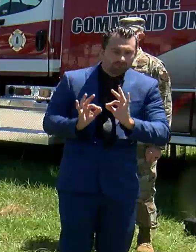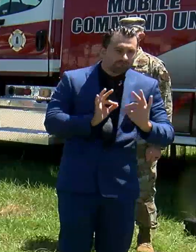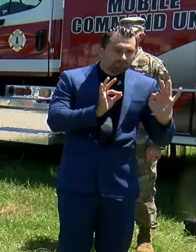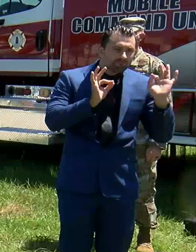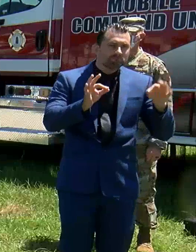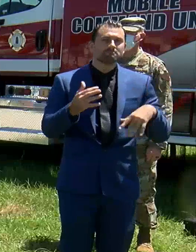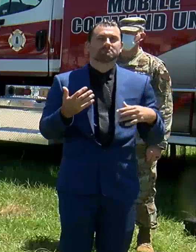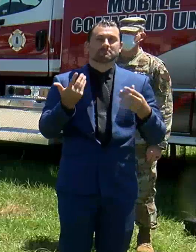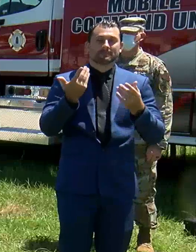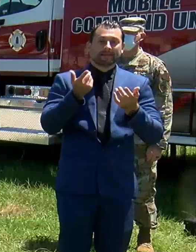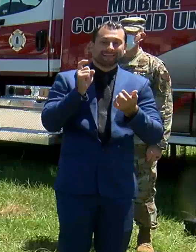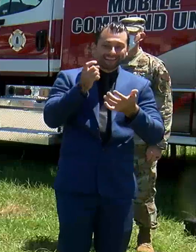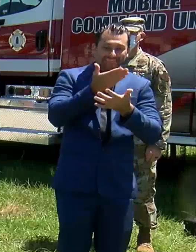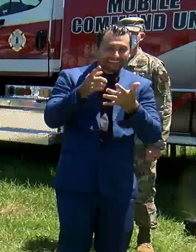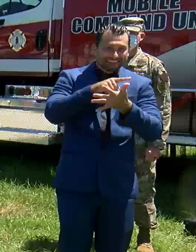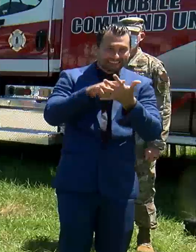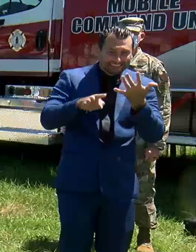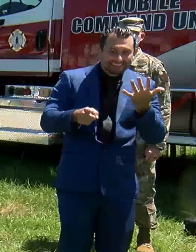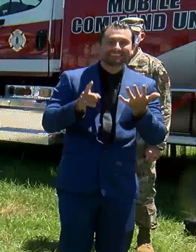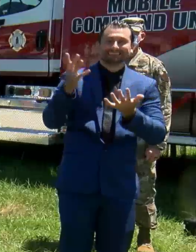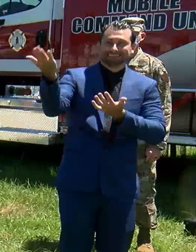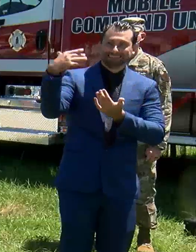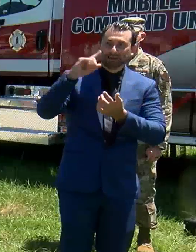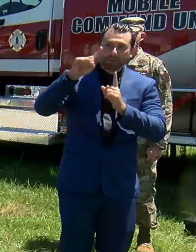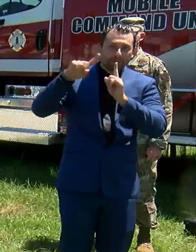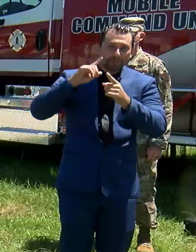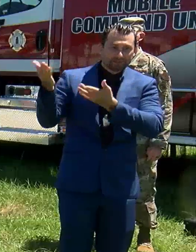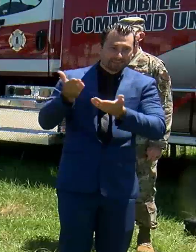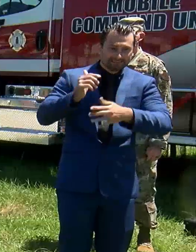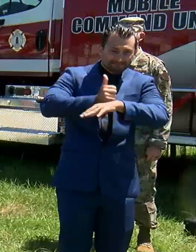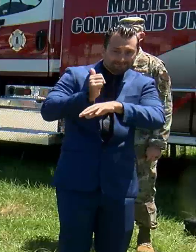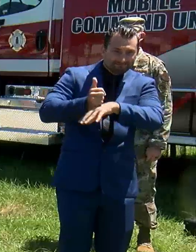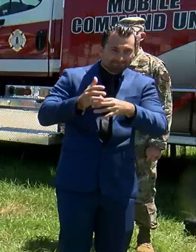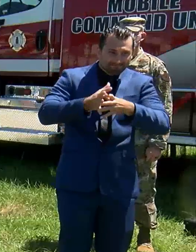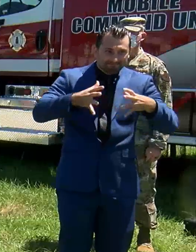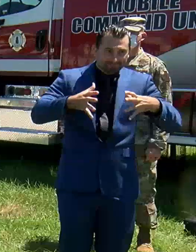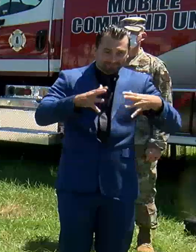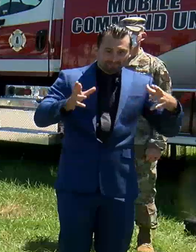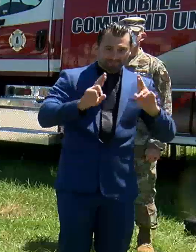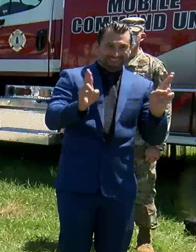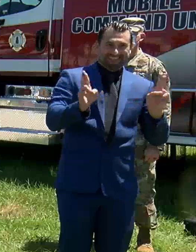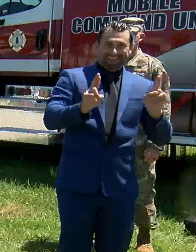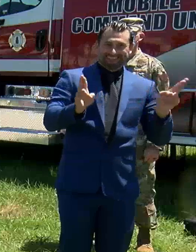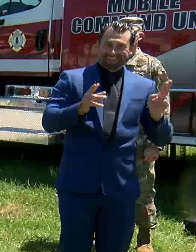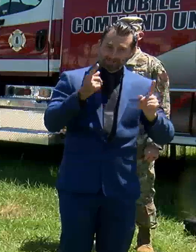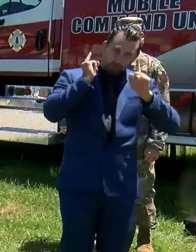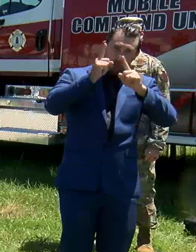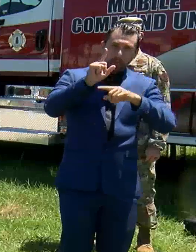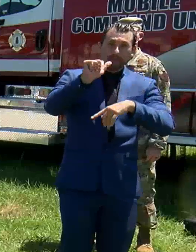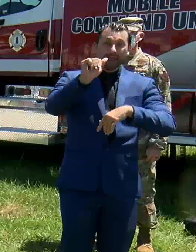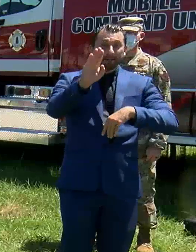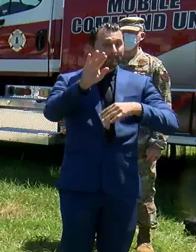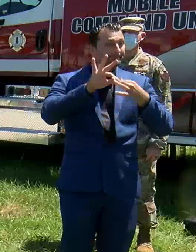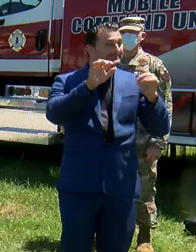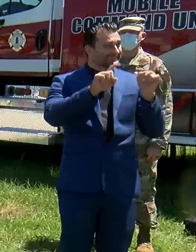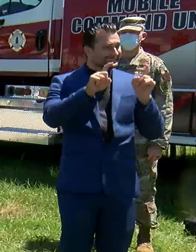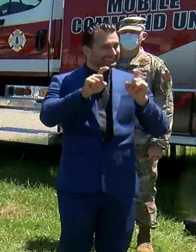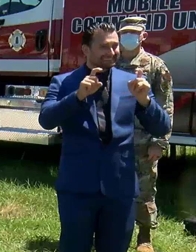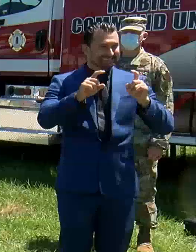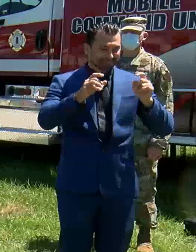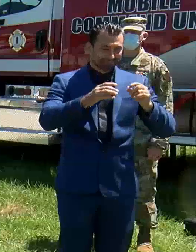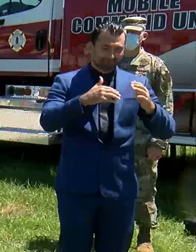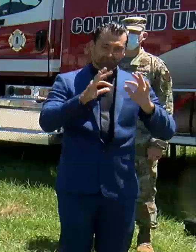sure that we're plussing up our labs so that we don't get into an issue as we get more collections, because it's really a two-step process. And so we're signing another deal with another lab